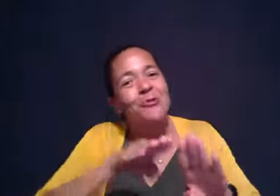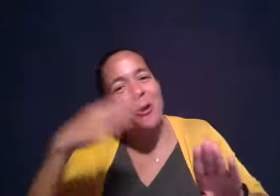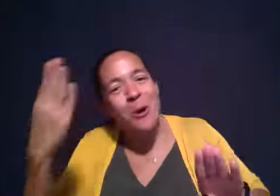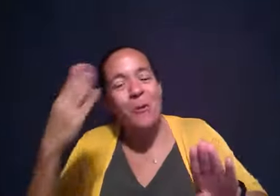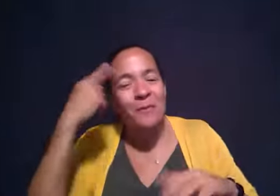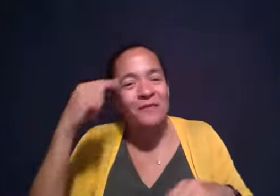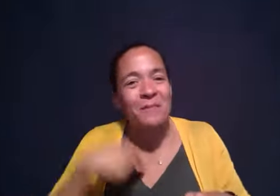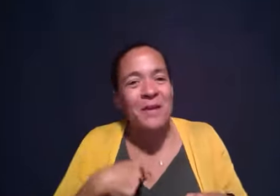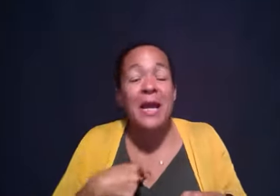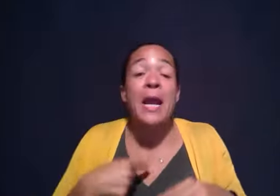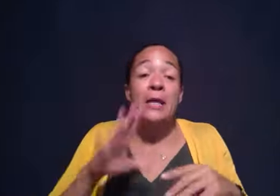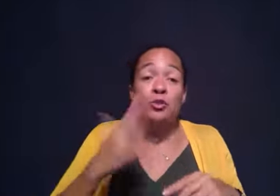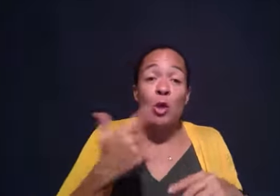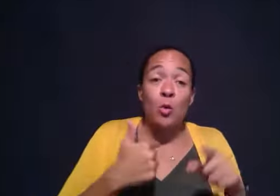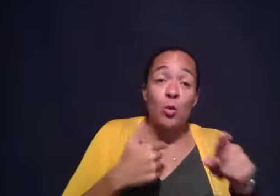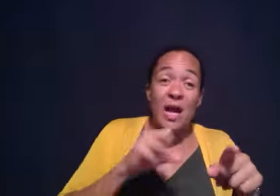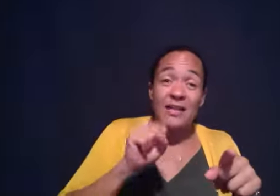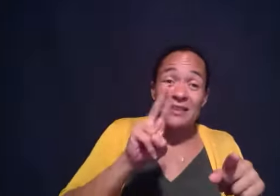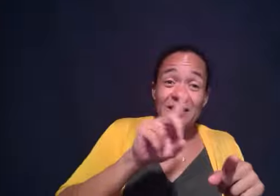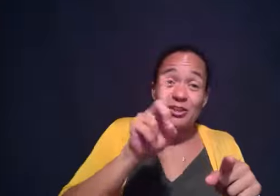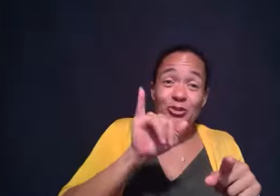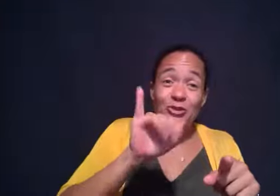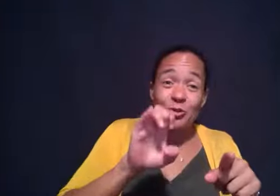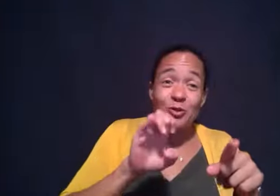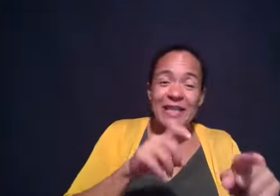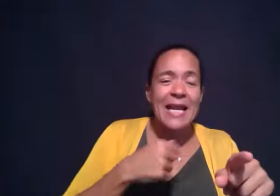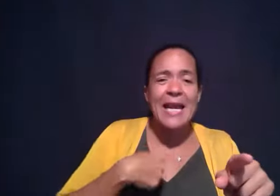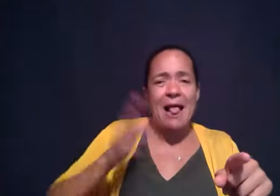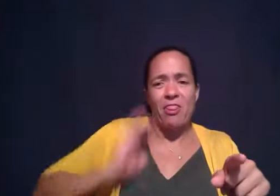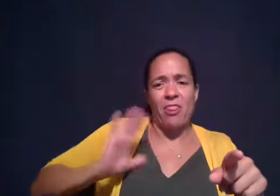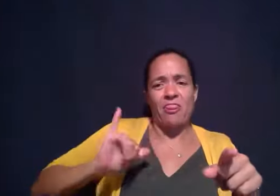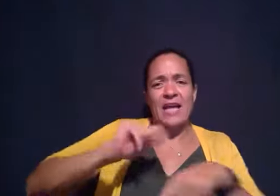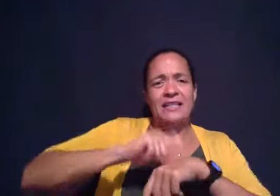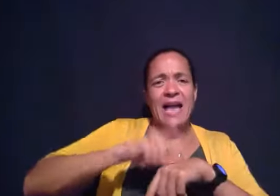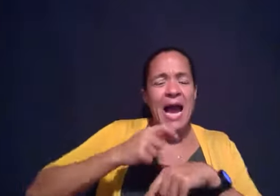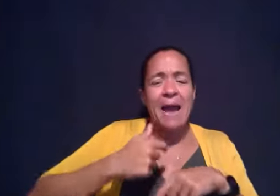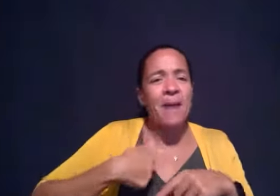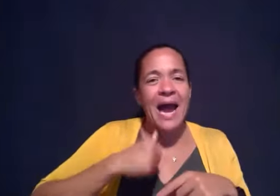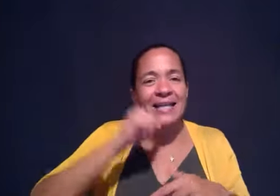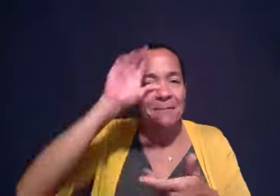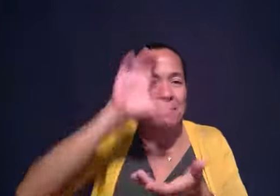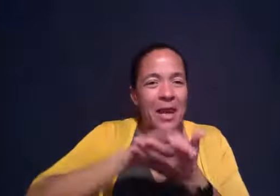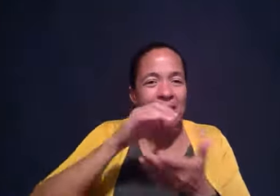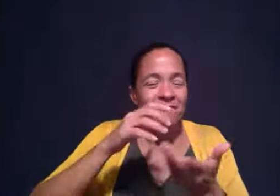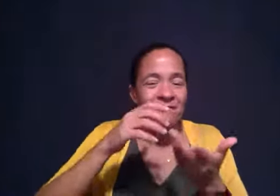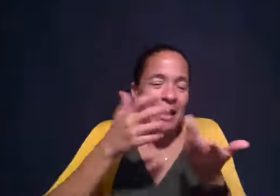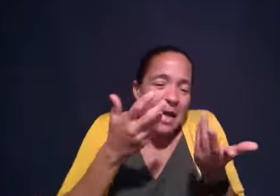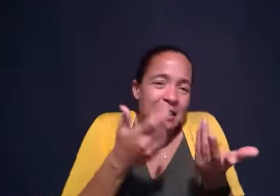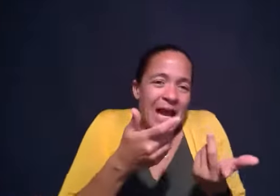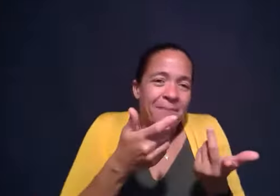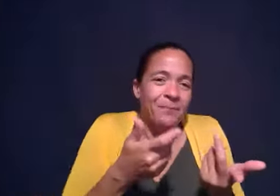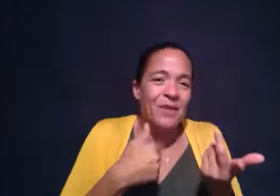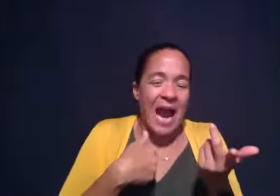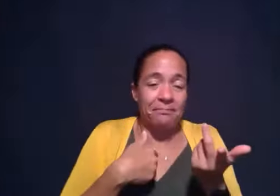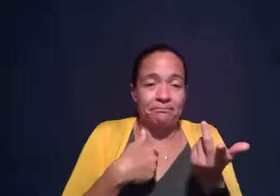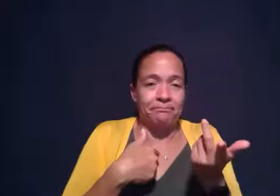Susie is completely made up. I have more friends and am doing more stuff than she ever did. She was a very lonely girl.